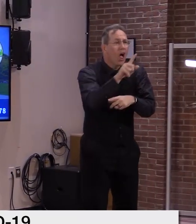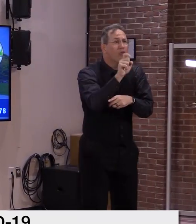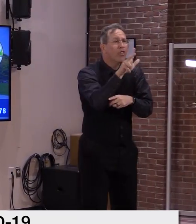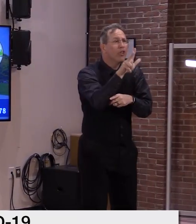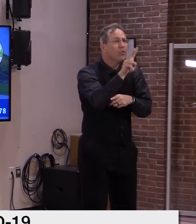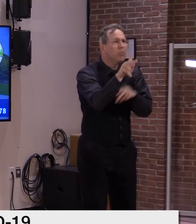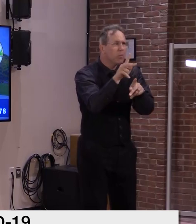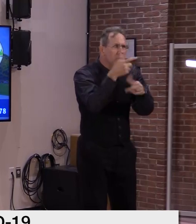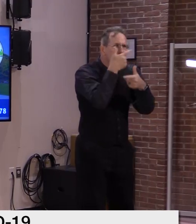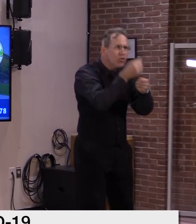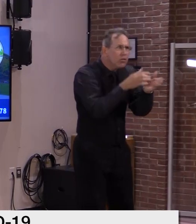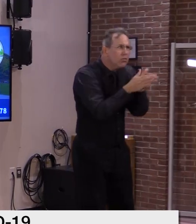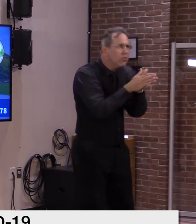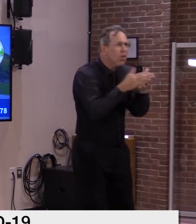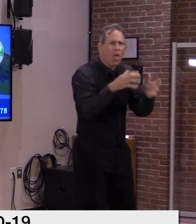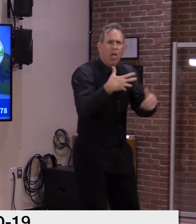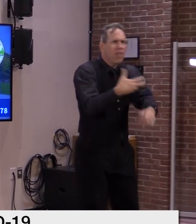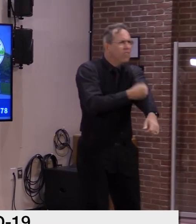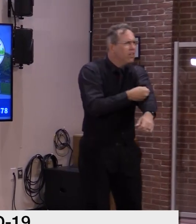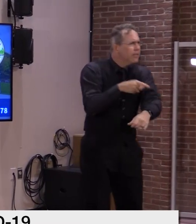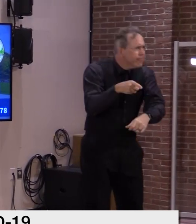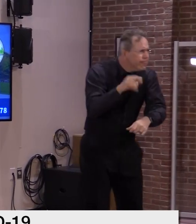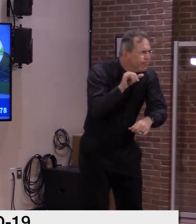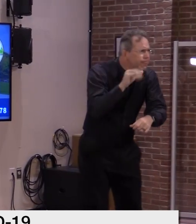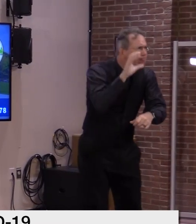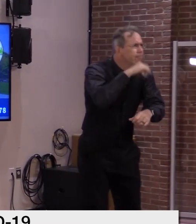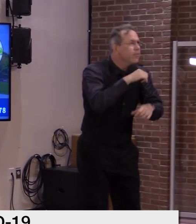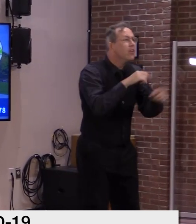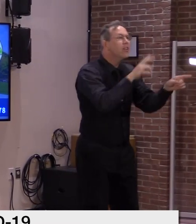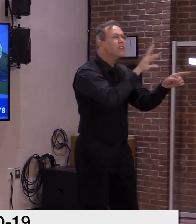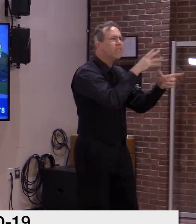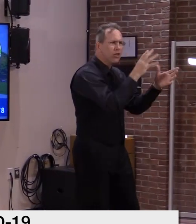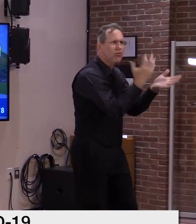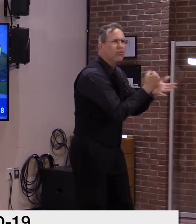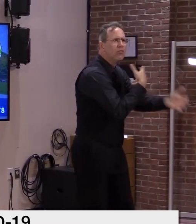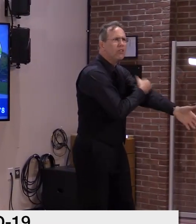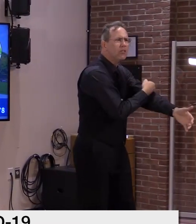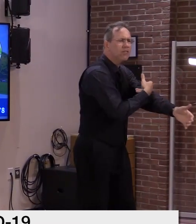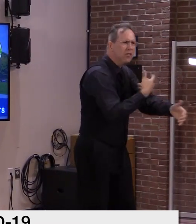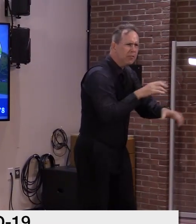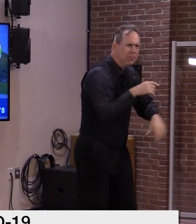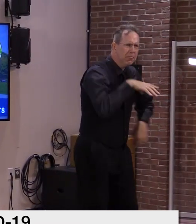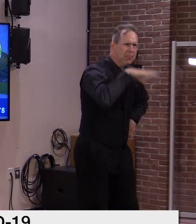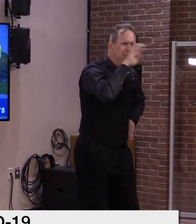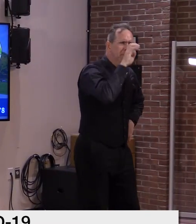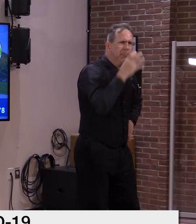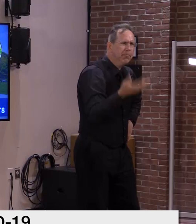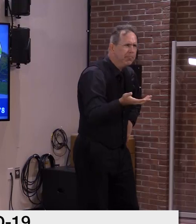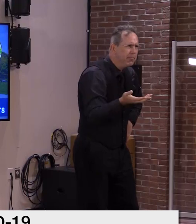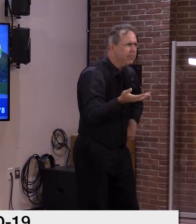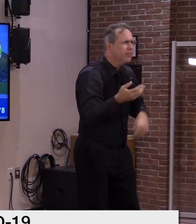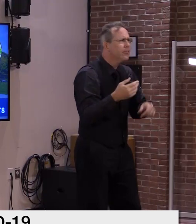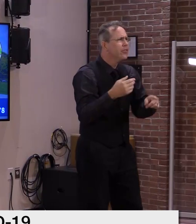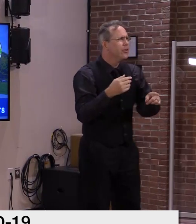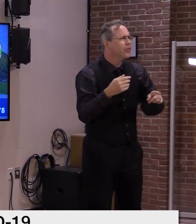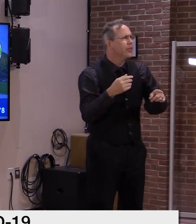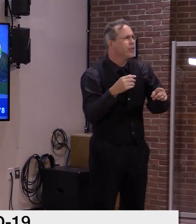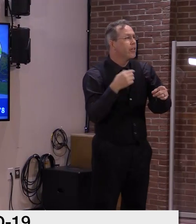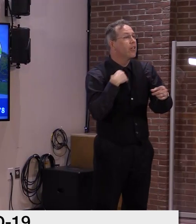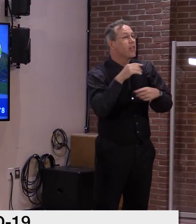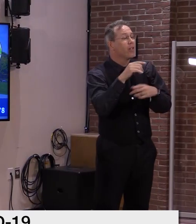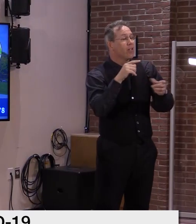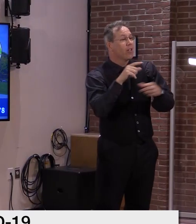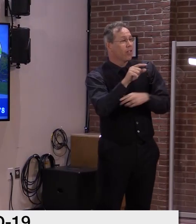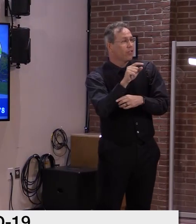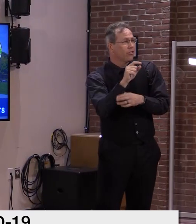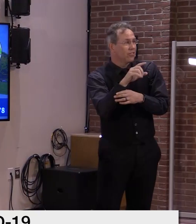been vaccinated, 75 took the opportunity to be vaccinated at the Speedway. We want to really thank Bear Ridge for